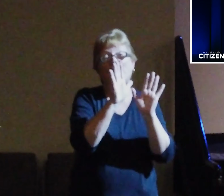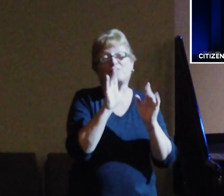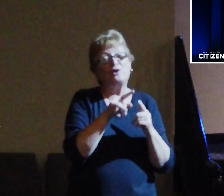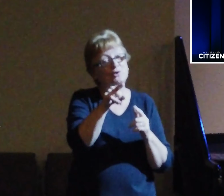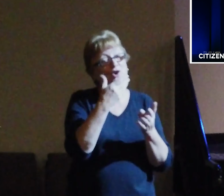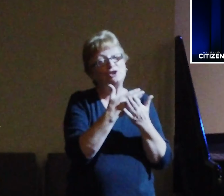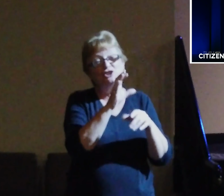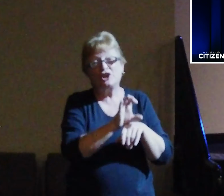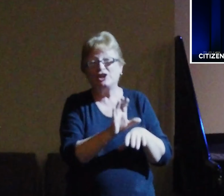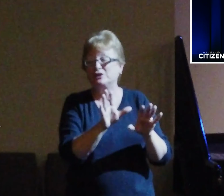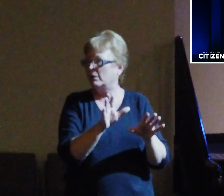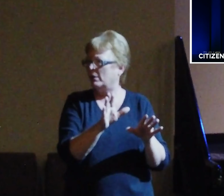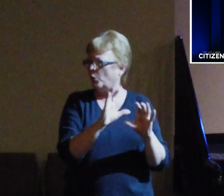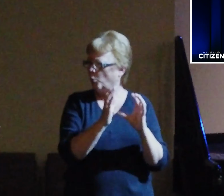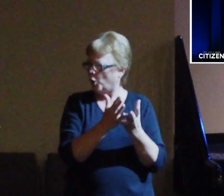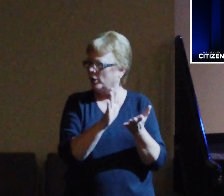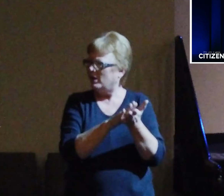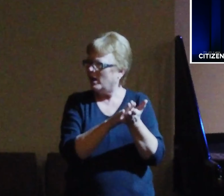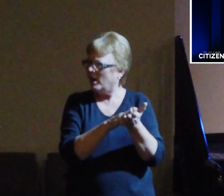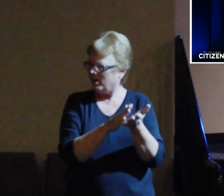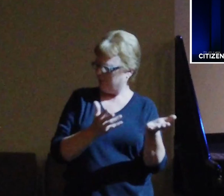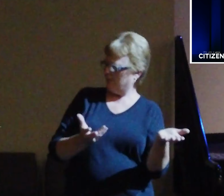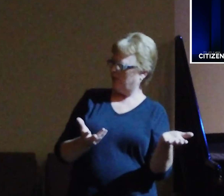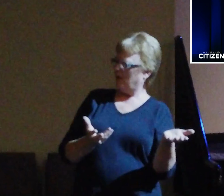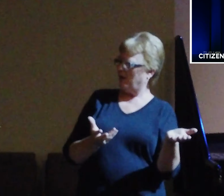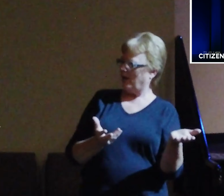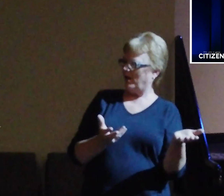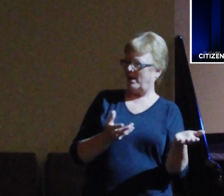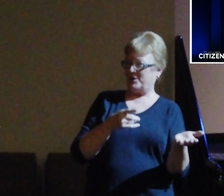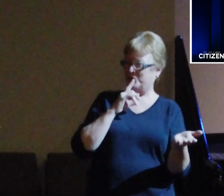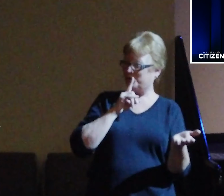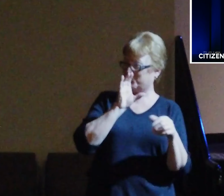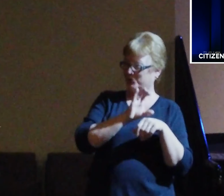then you need to wonder if your church is actually following the word of God.